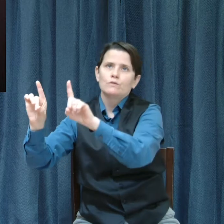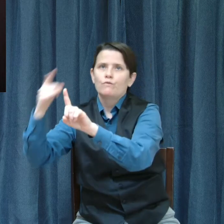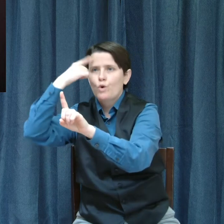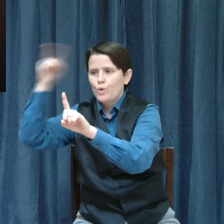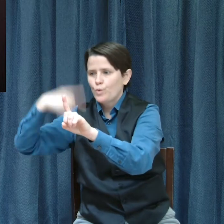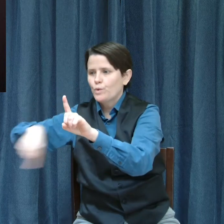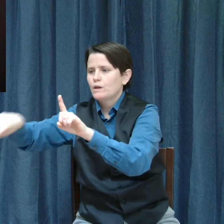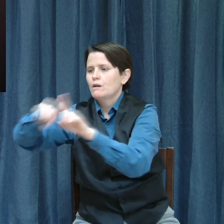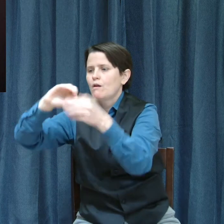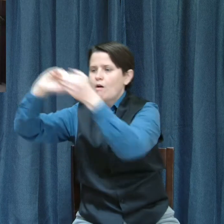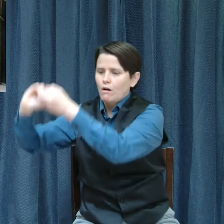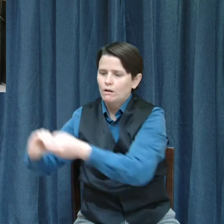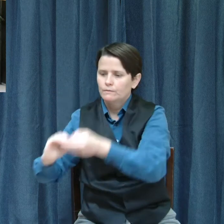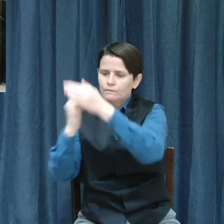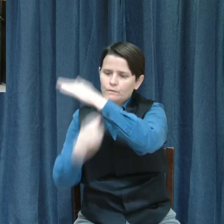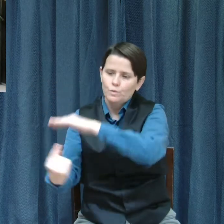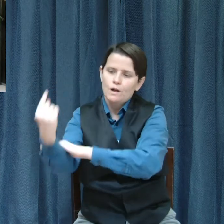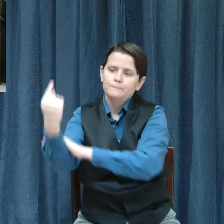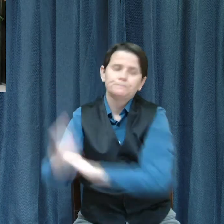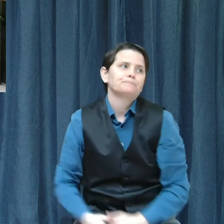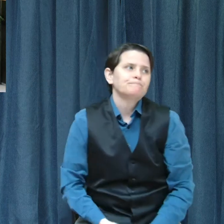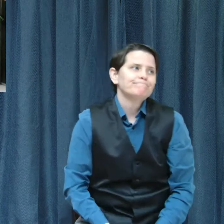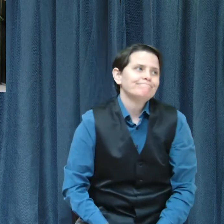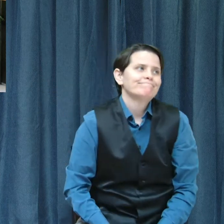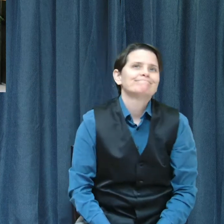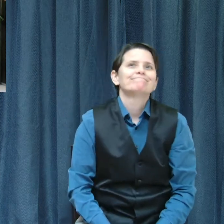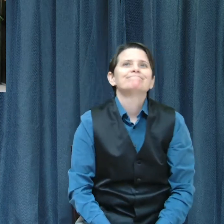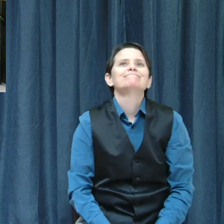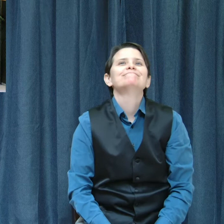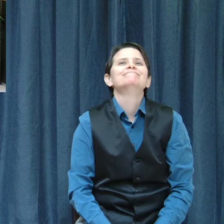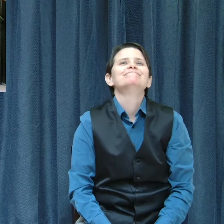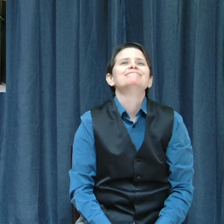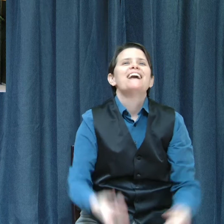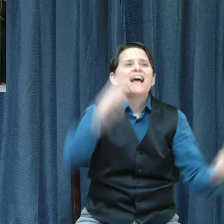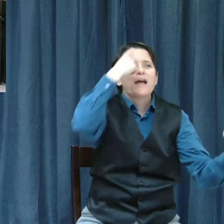one. Amen and amen. Stick around for our Going Deeper.